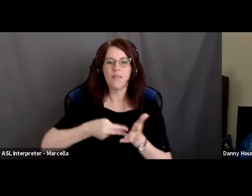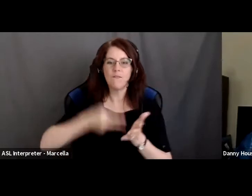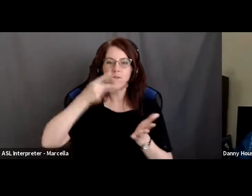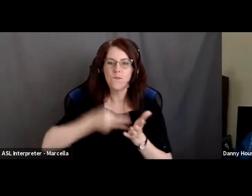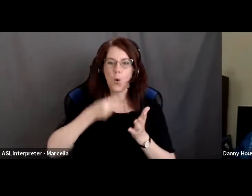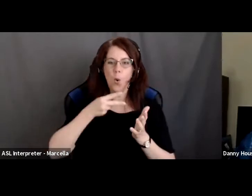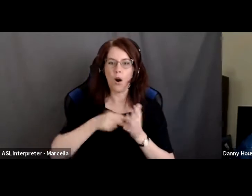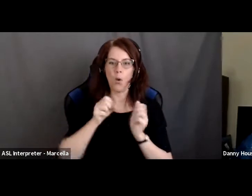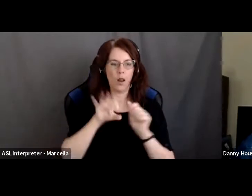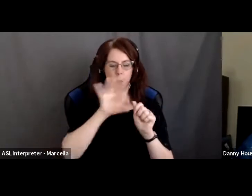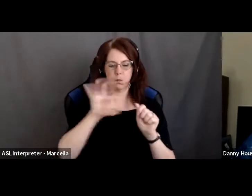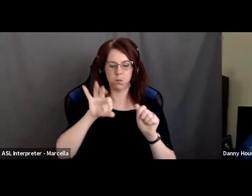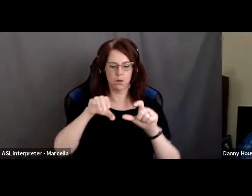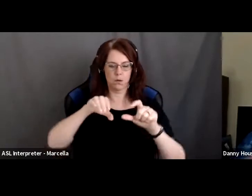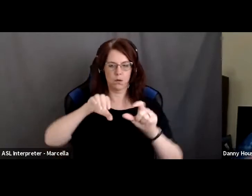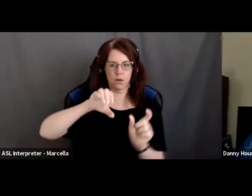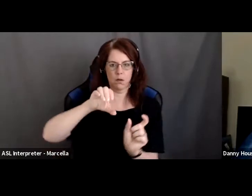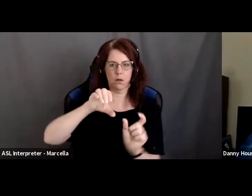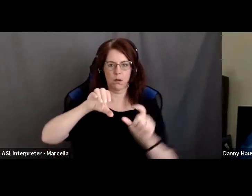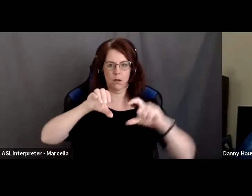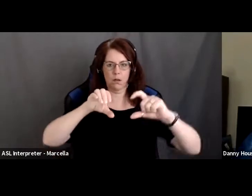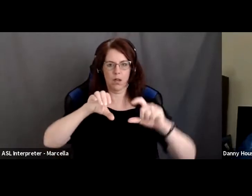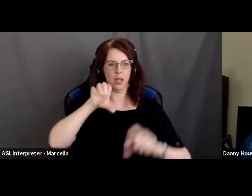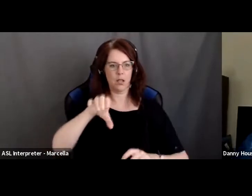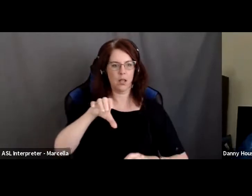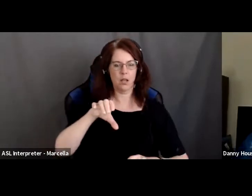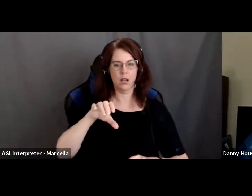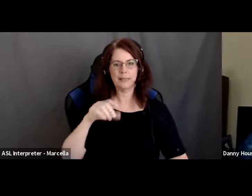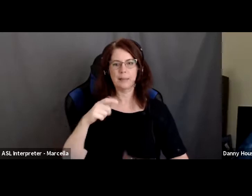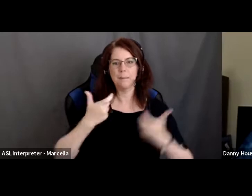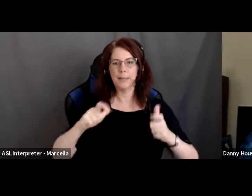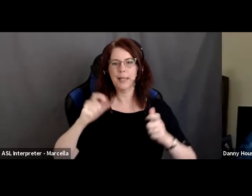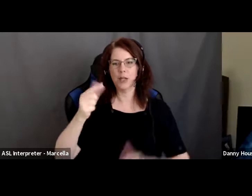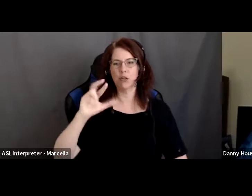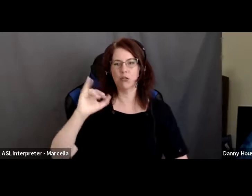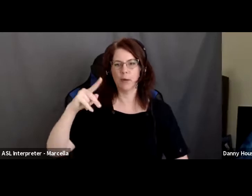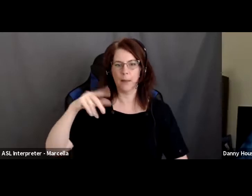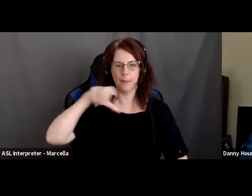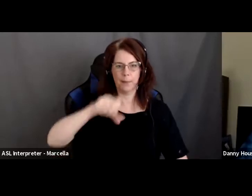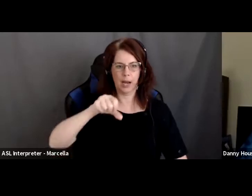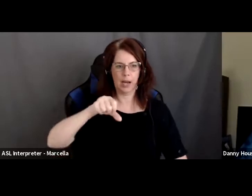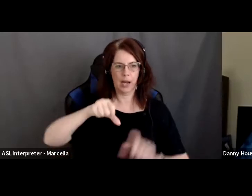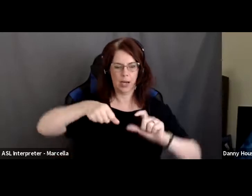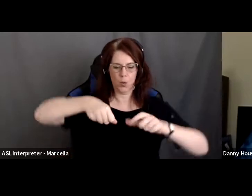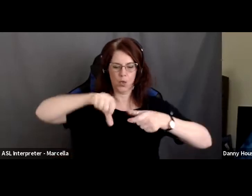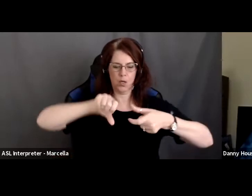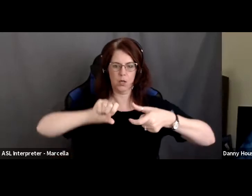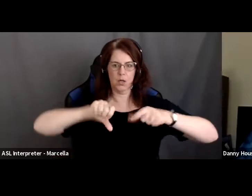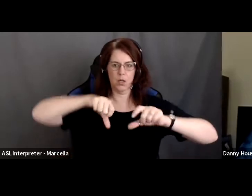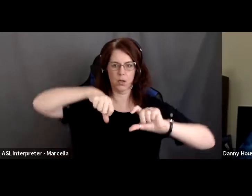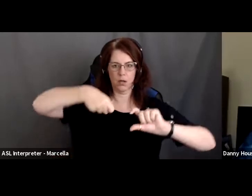this is a device where the grip is a little bit bigger, and then you can actually twist and move